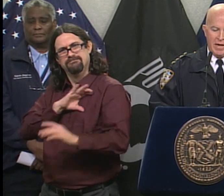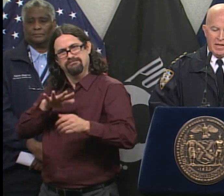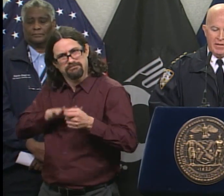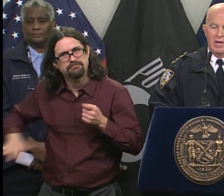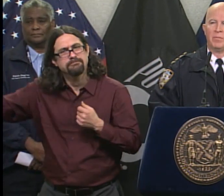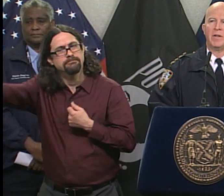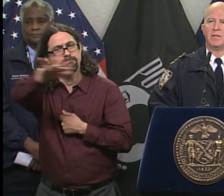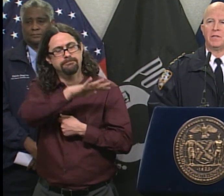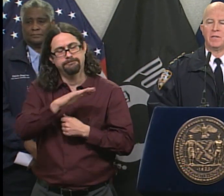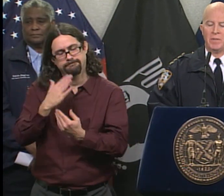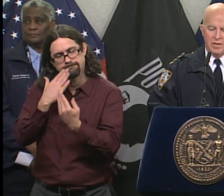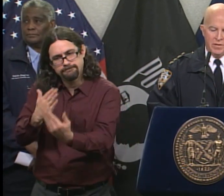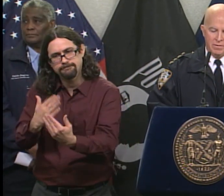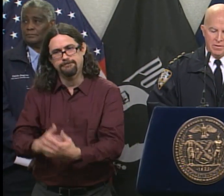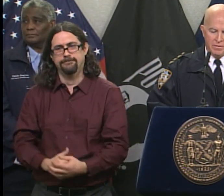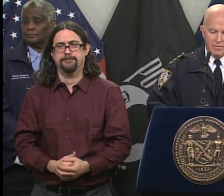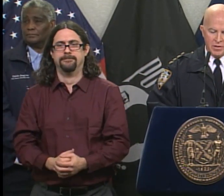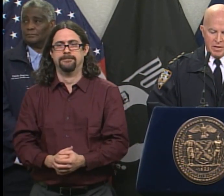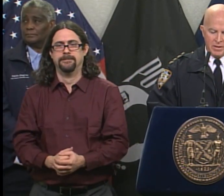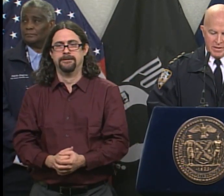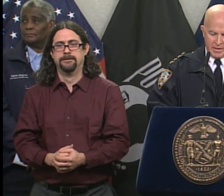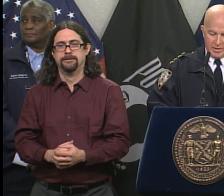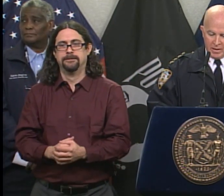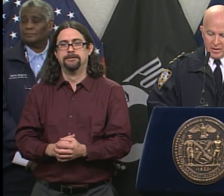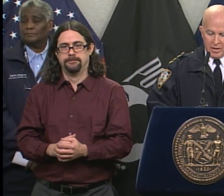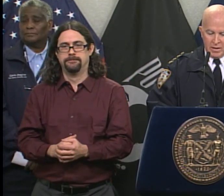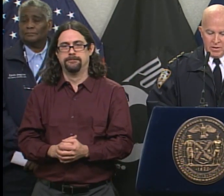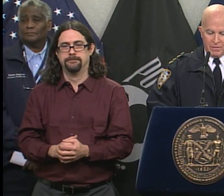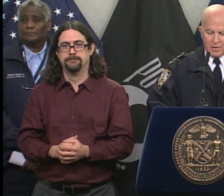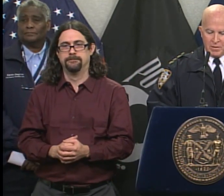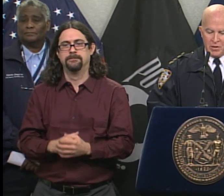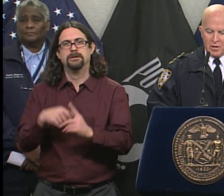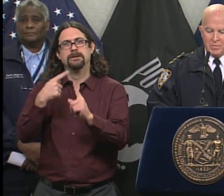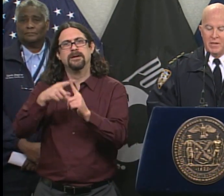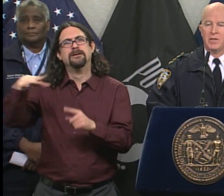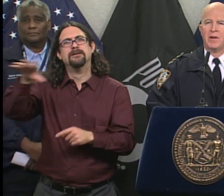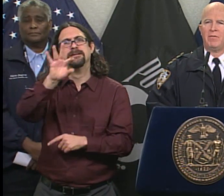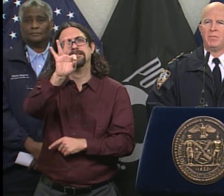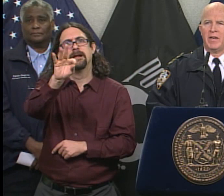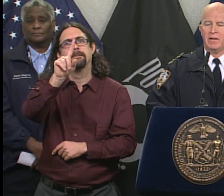thank the 9/11 operators and dispatchers for the terrific job that they did. So